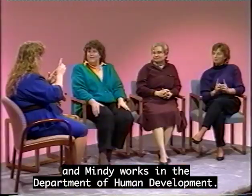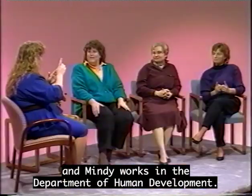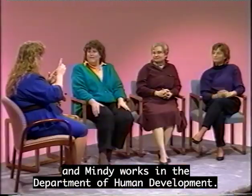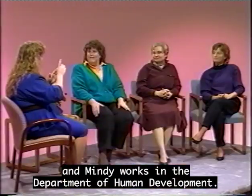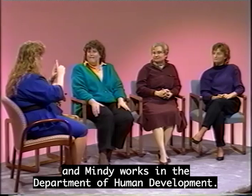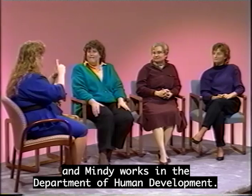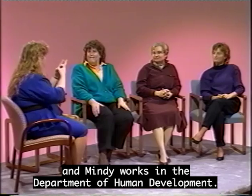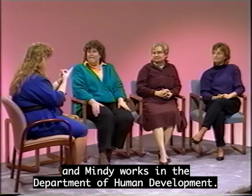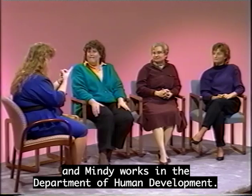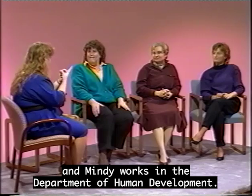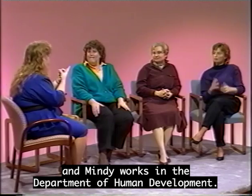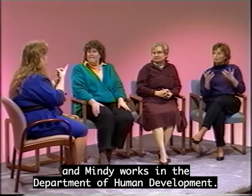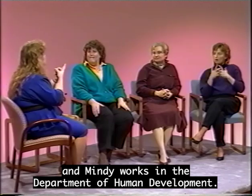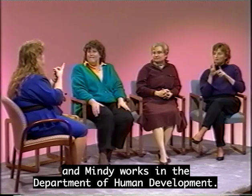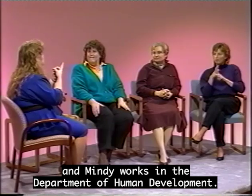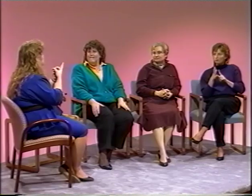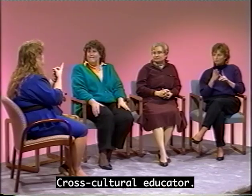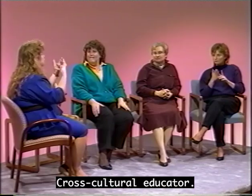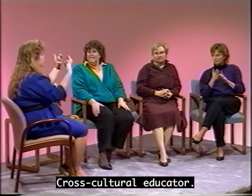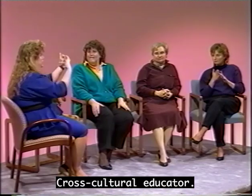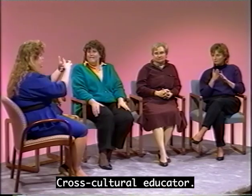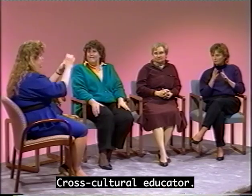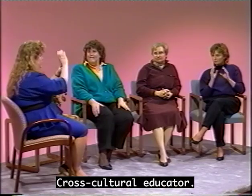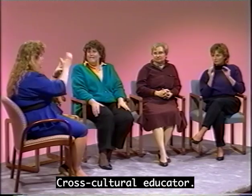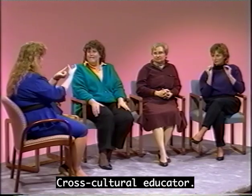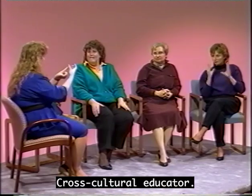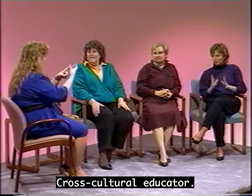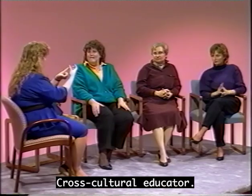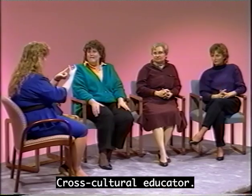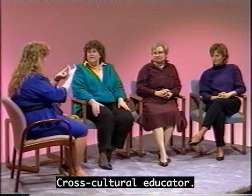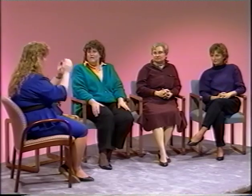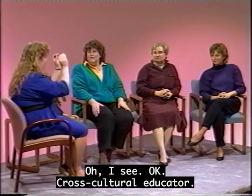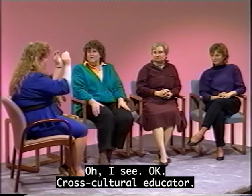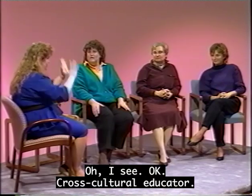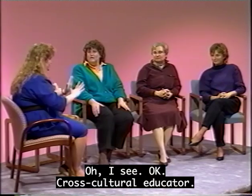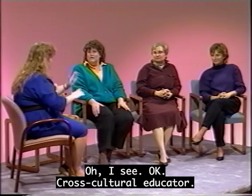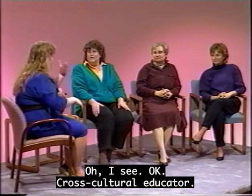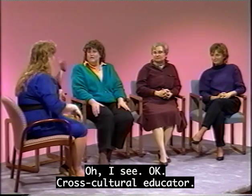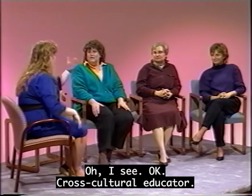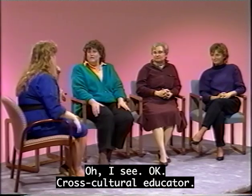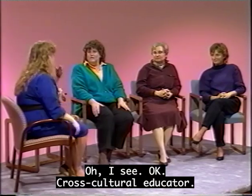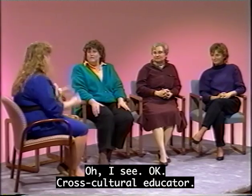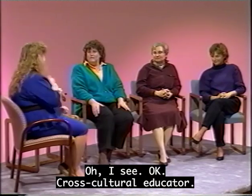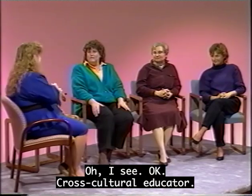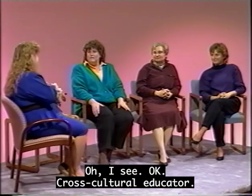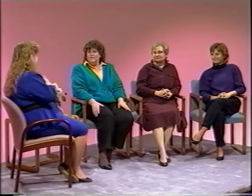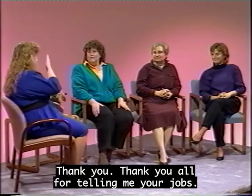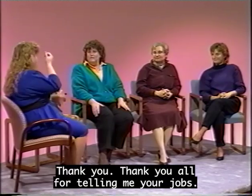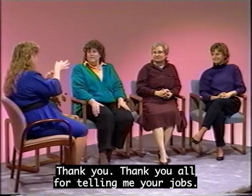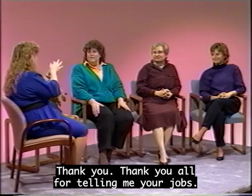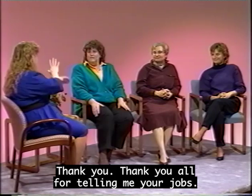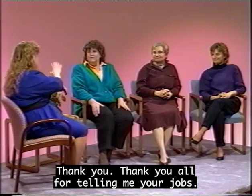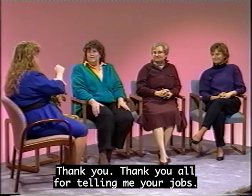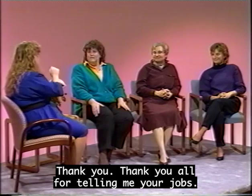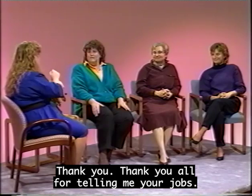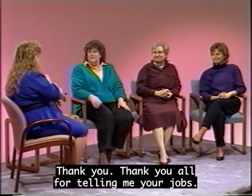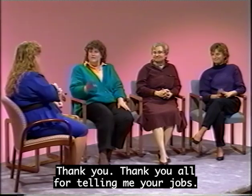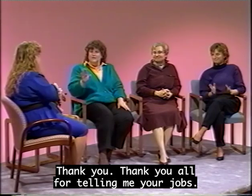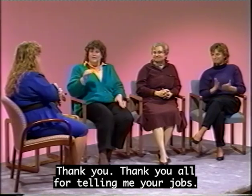Mindy works in the Department of Human Development. Cross-cultural educator. Oh, I see. Okay, cross-cultural educator. Thank you. Thank you all for telling